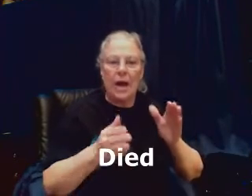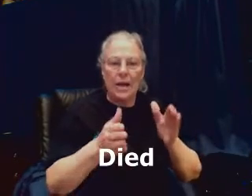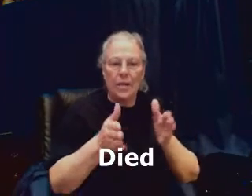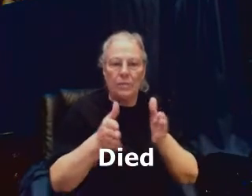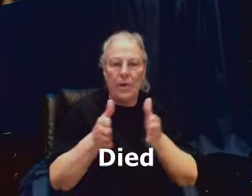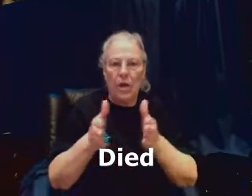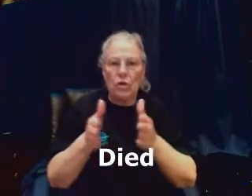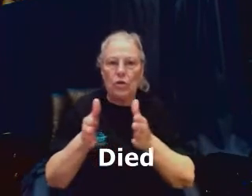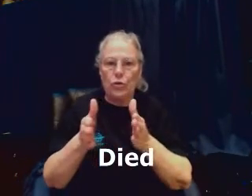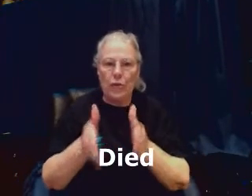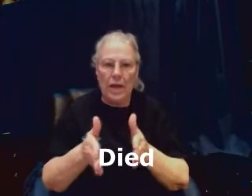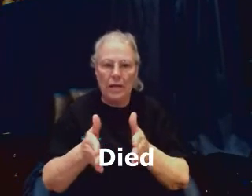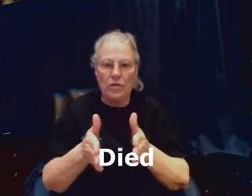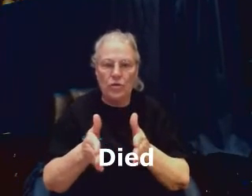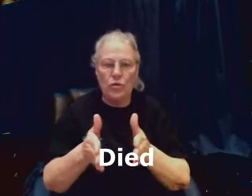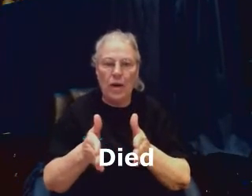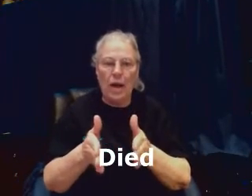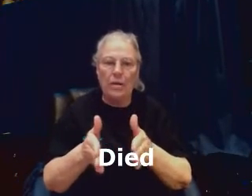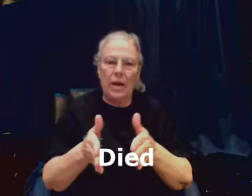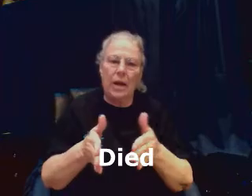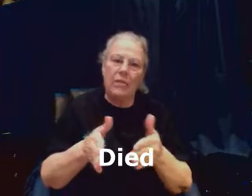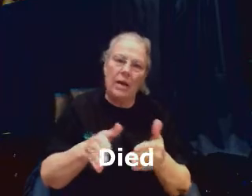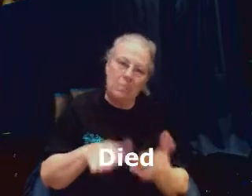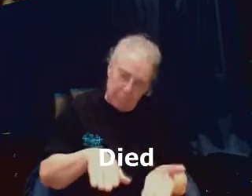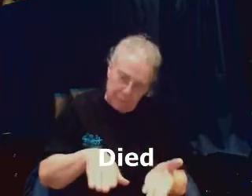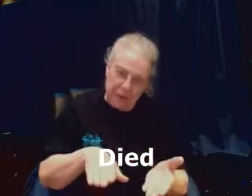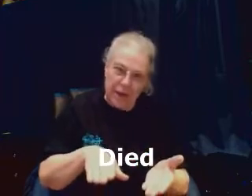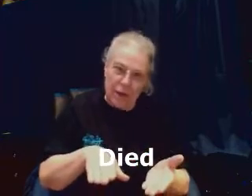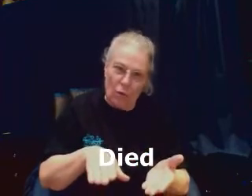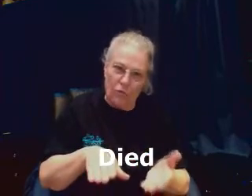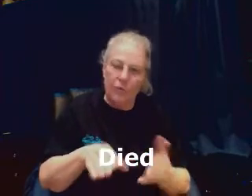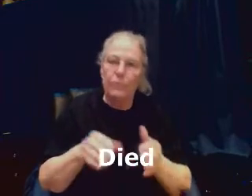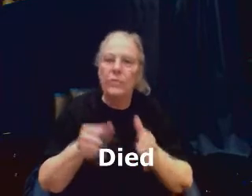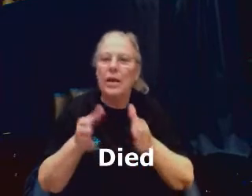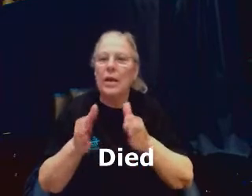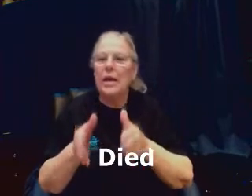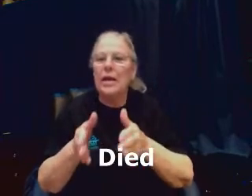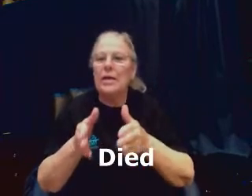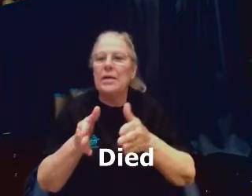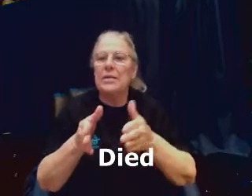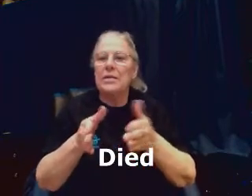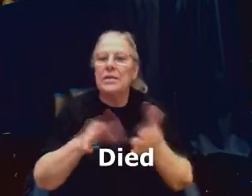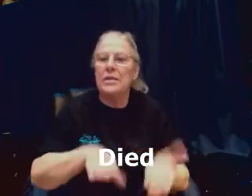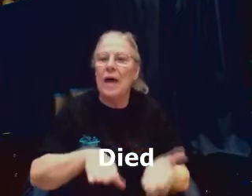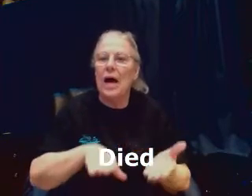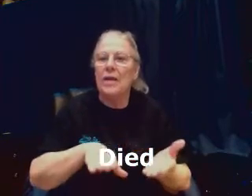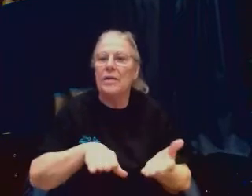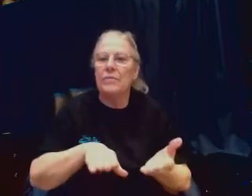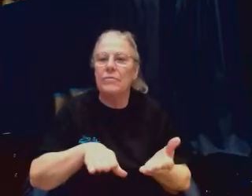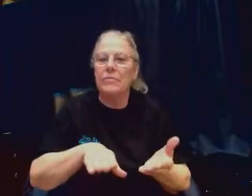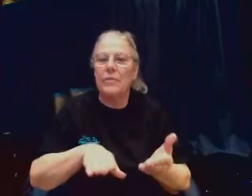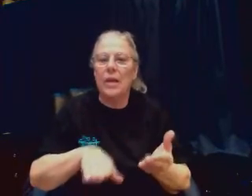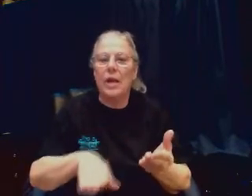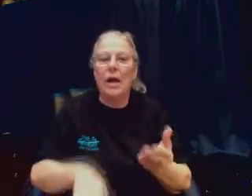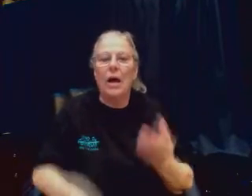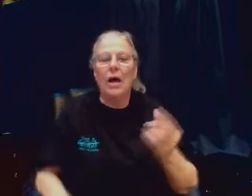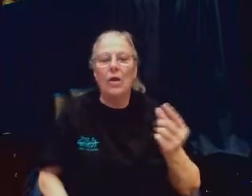Died, two hands straight out and they keel over. Died.